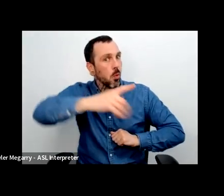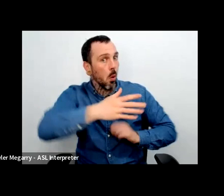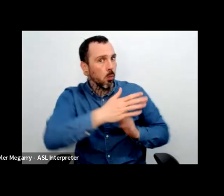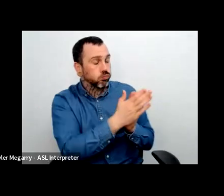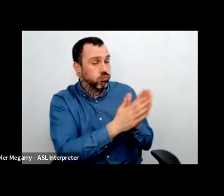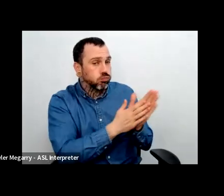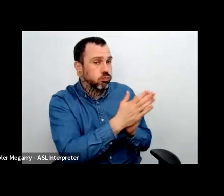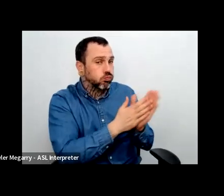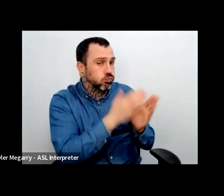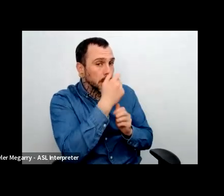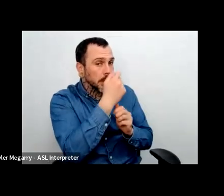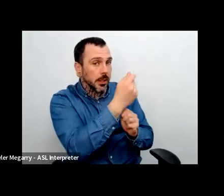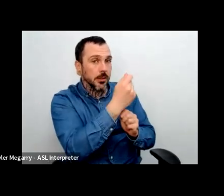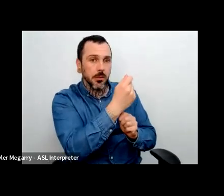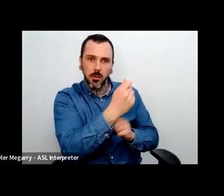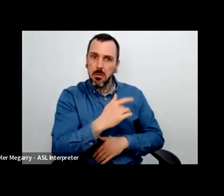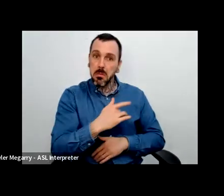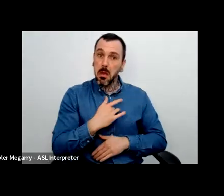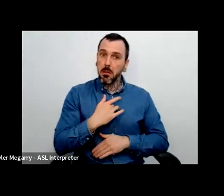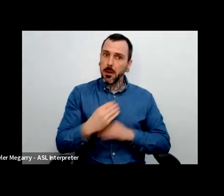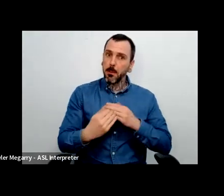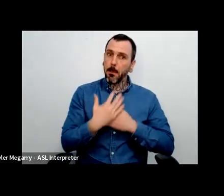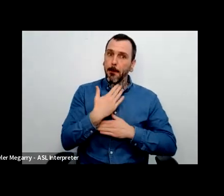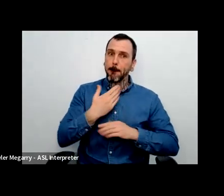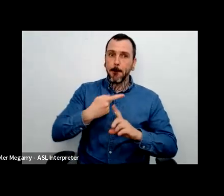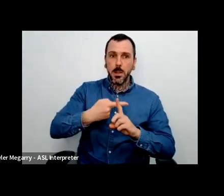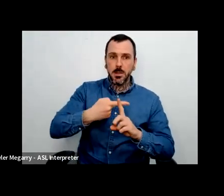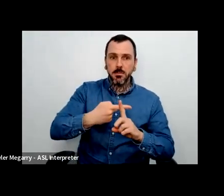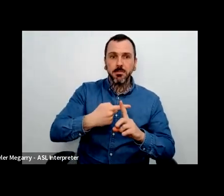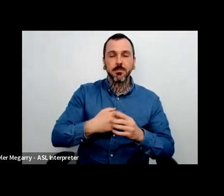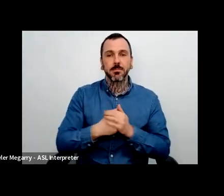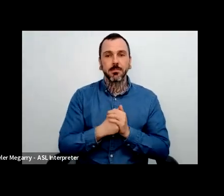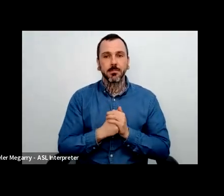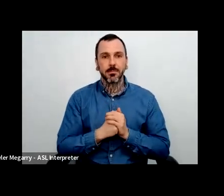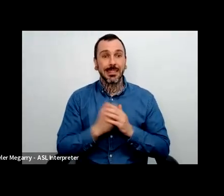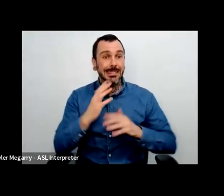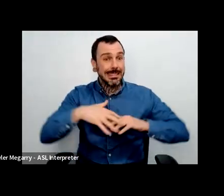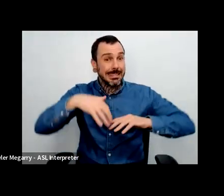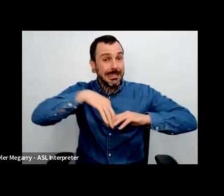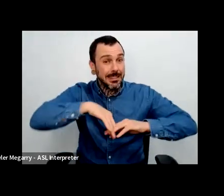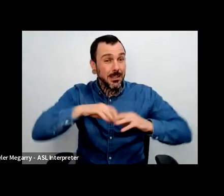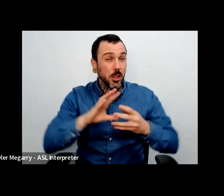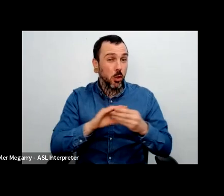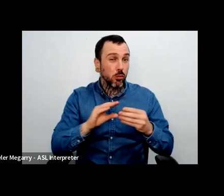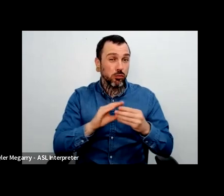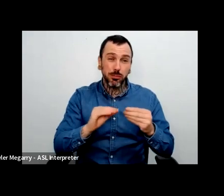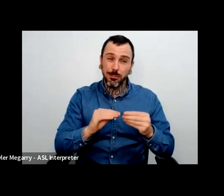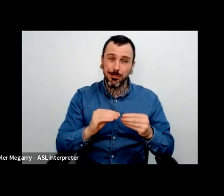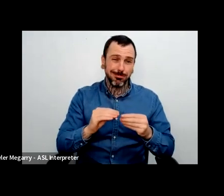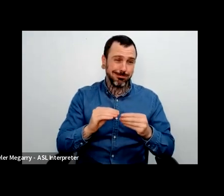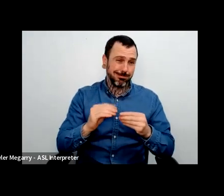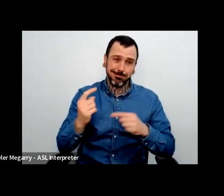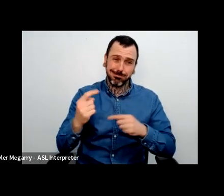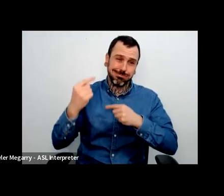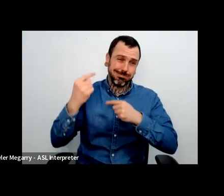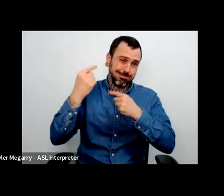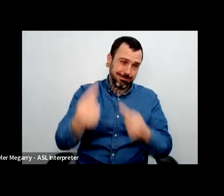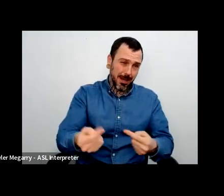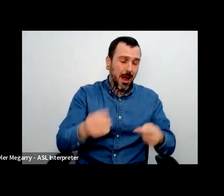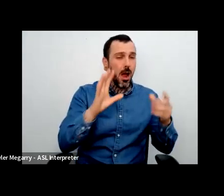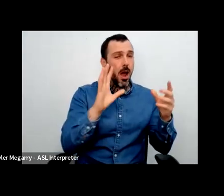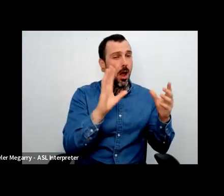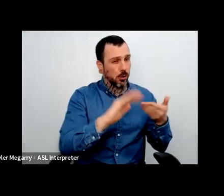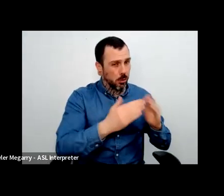of Indigenous knowledge and experience. Stories we've been telling forever are finally